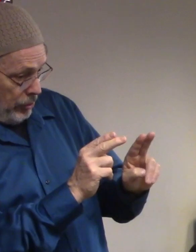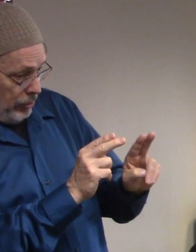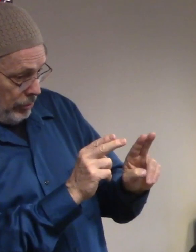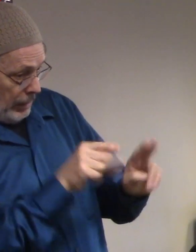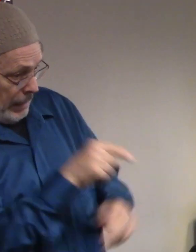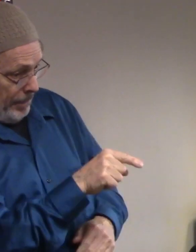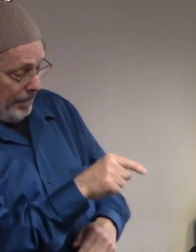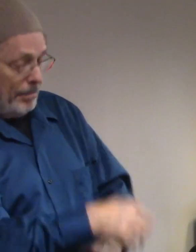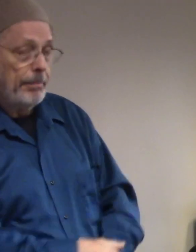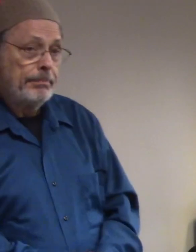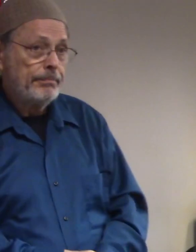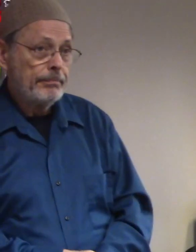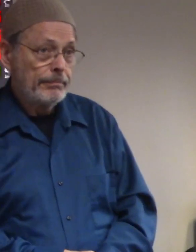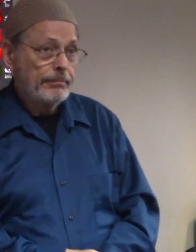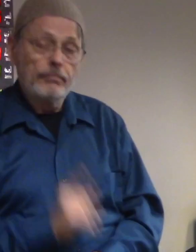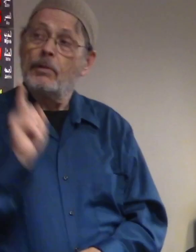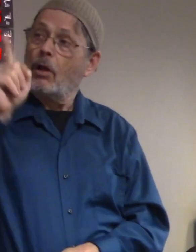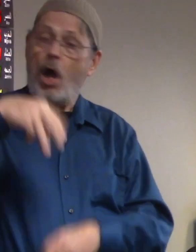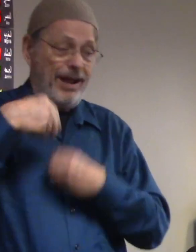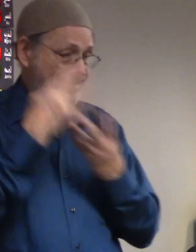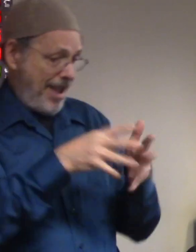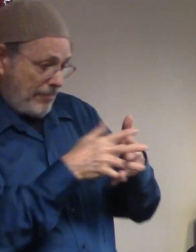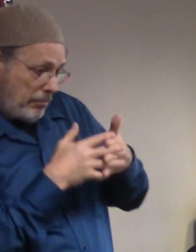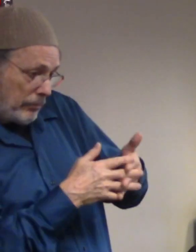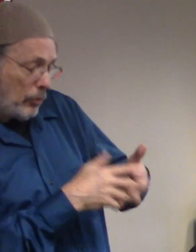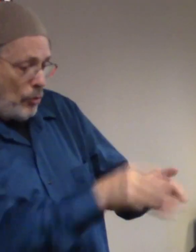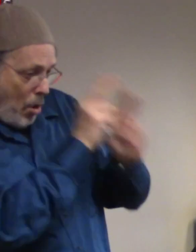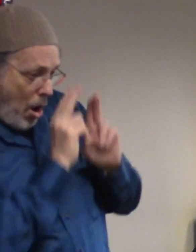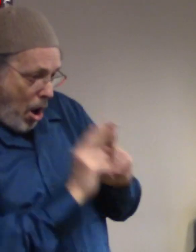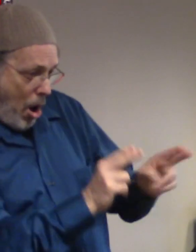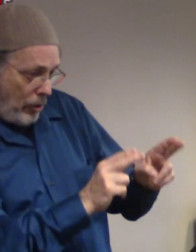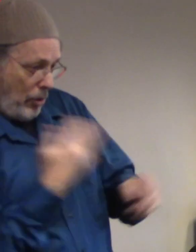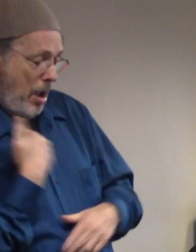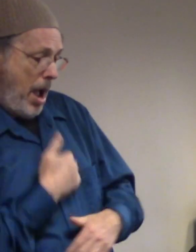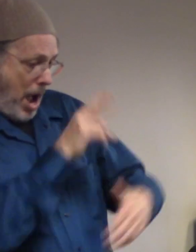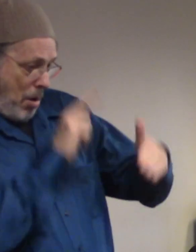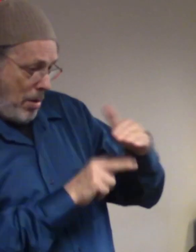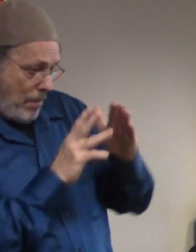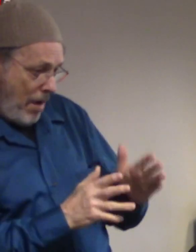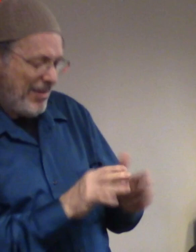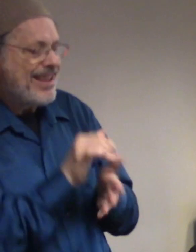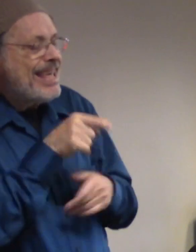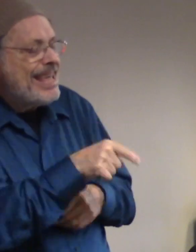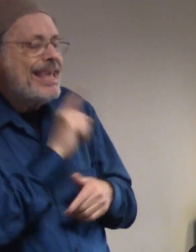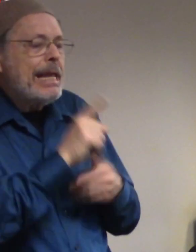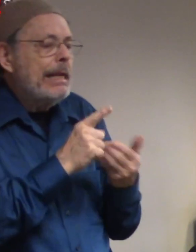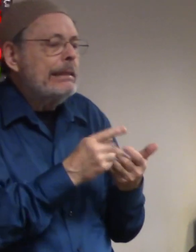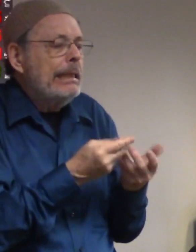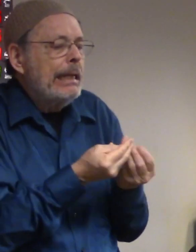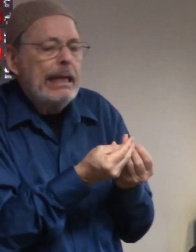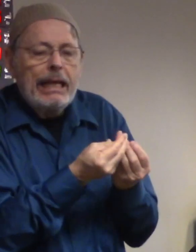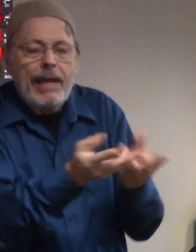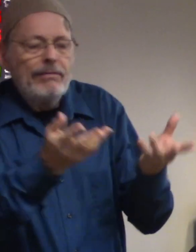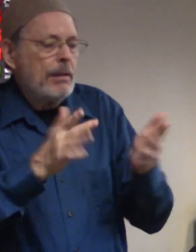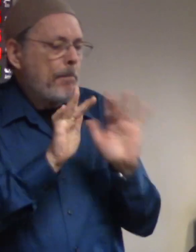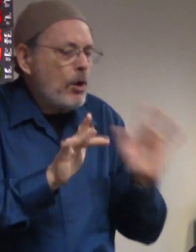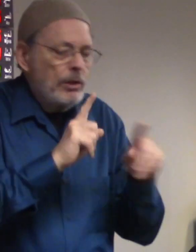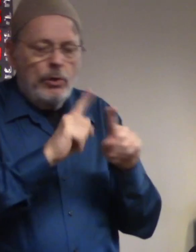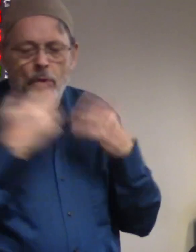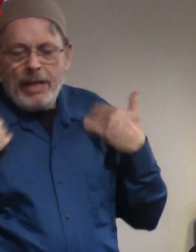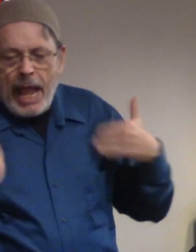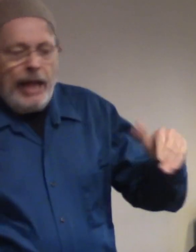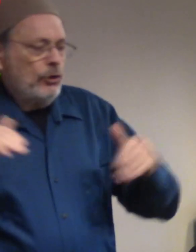alaihi wasallam. It was given to honor the Rasul sallallahu alaihi wasallam. So he's a mercy to the angels, the humans, the jinns, the